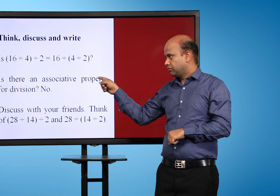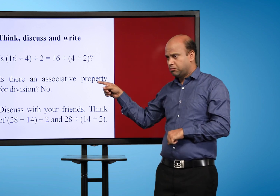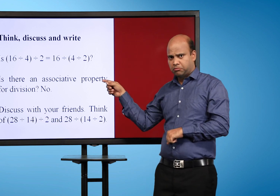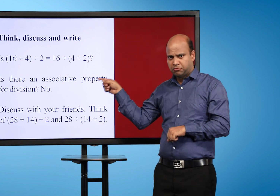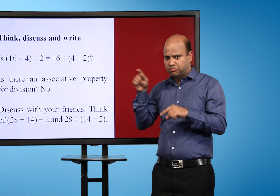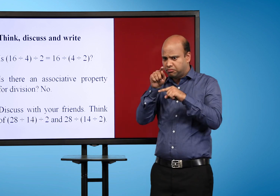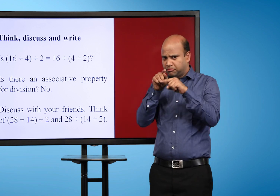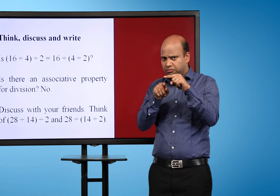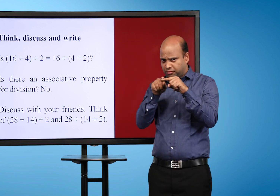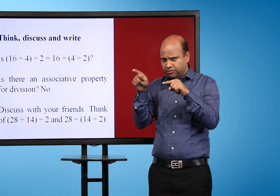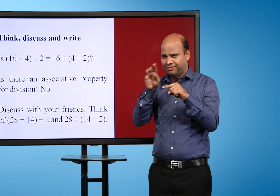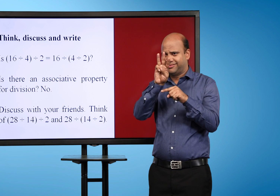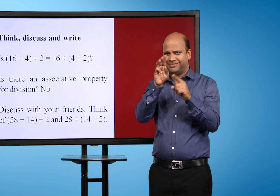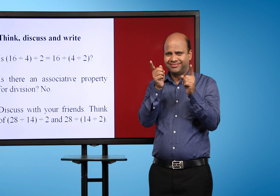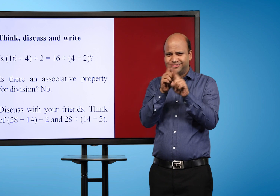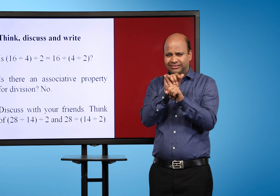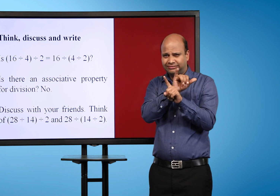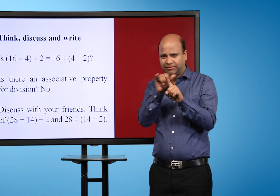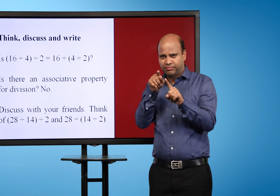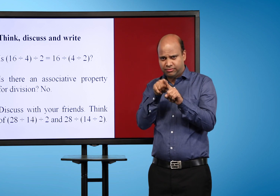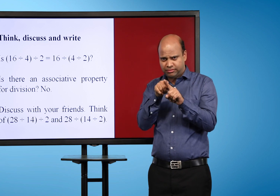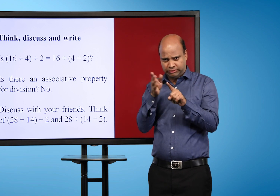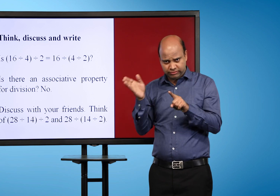Is there an associative property for division?